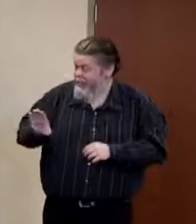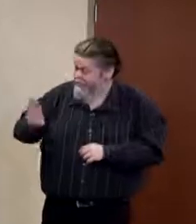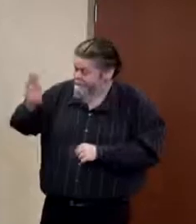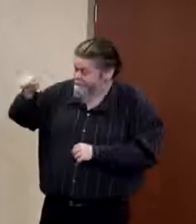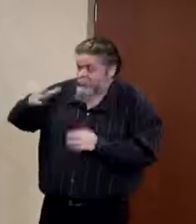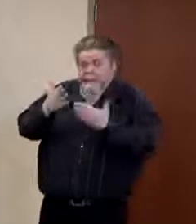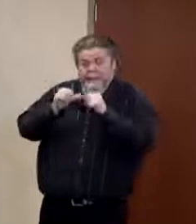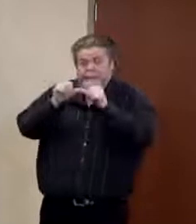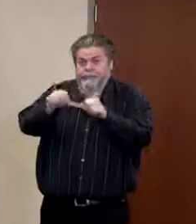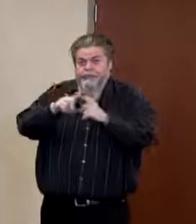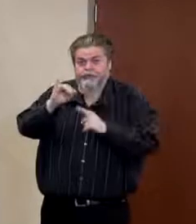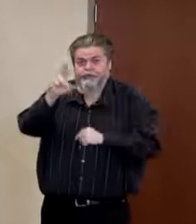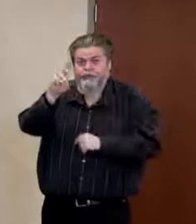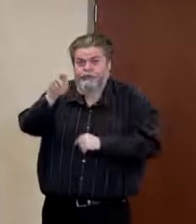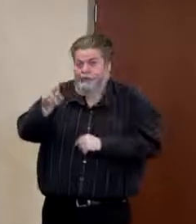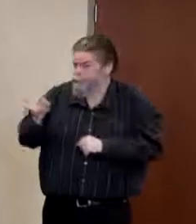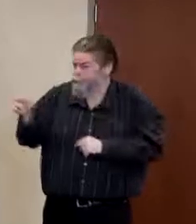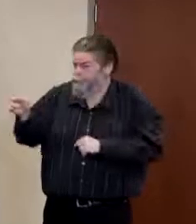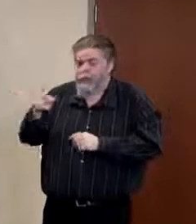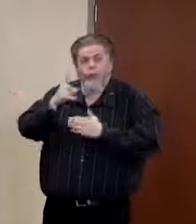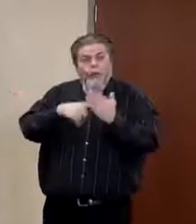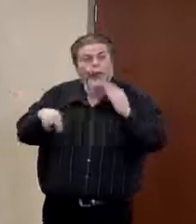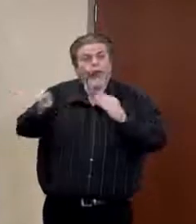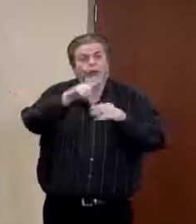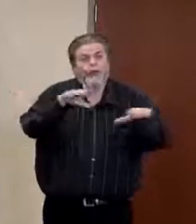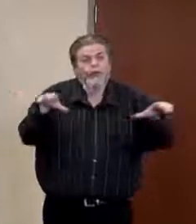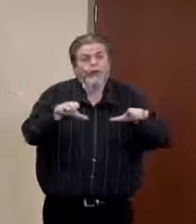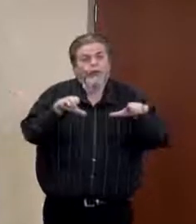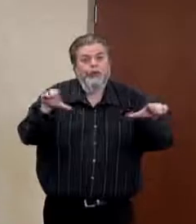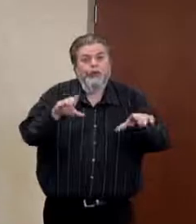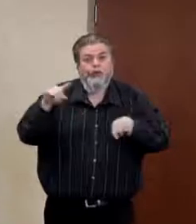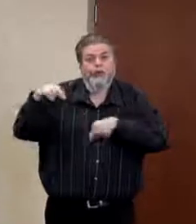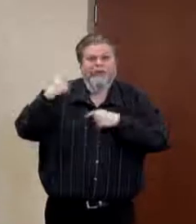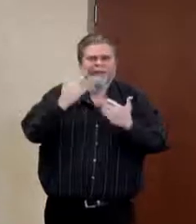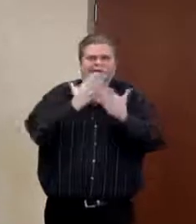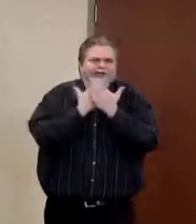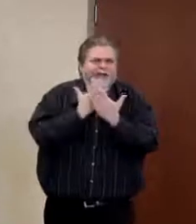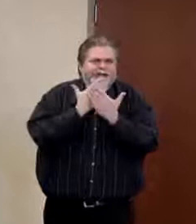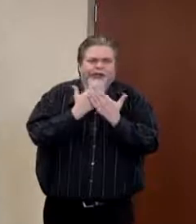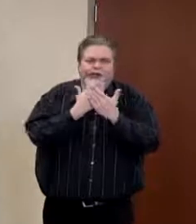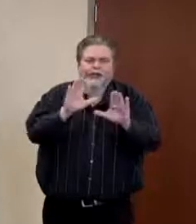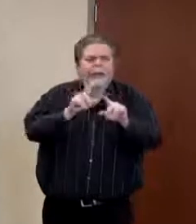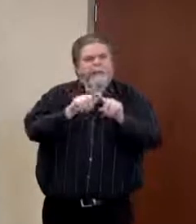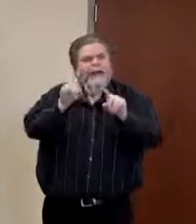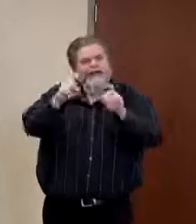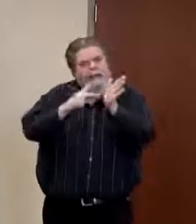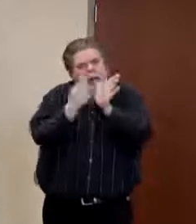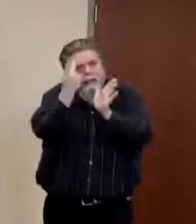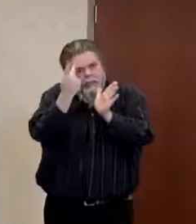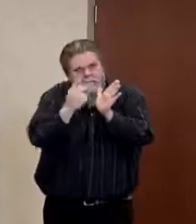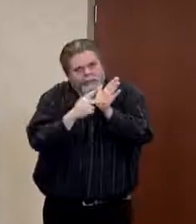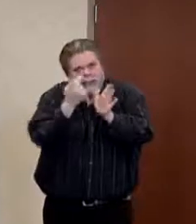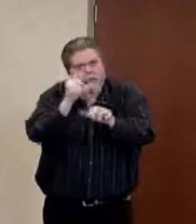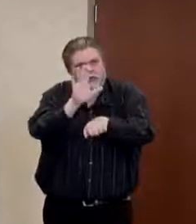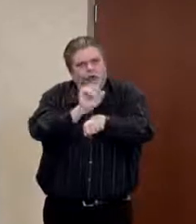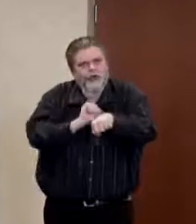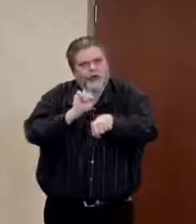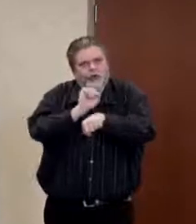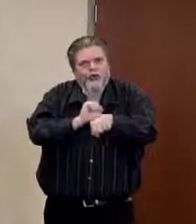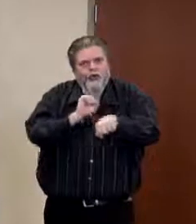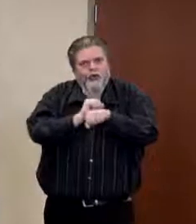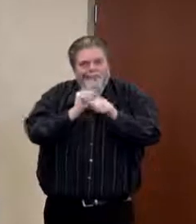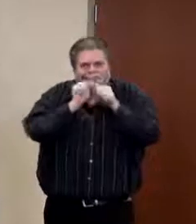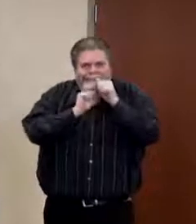June, okay, the efforts you've all done so well to date, you're going to have to double down on those, right? You're going to have to double